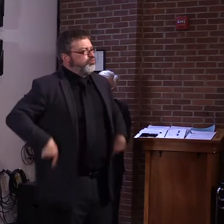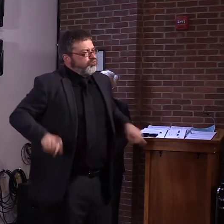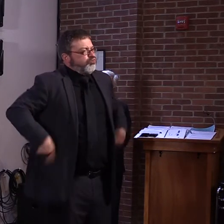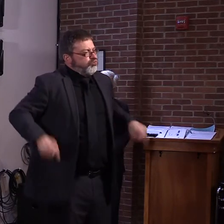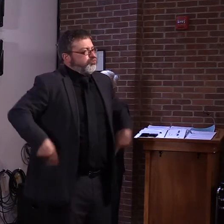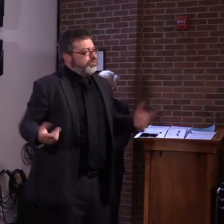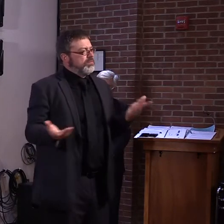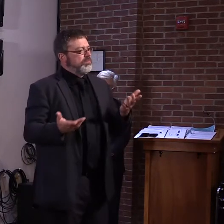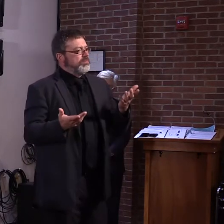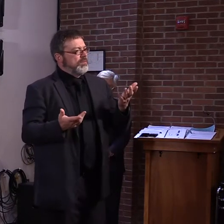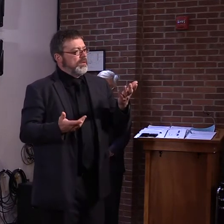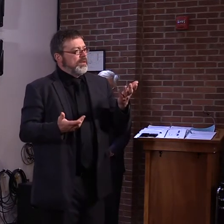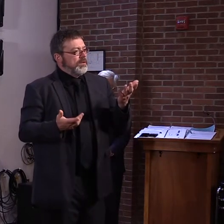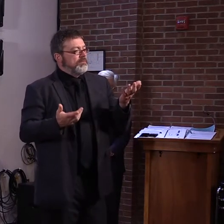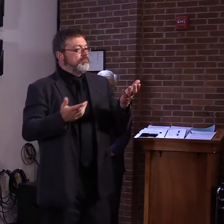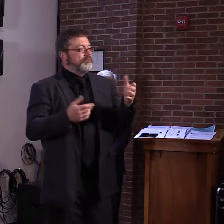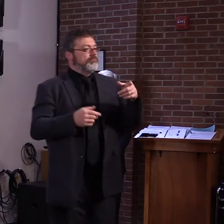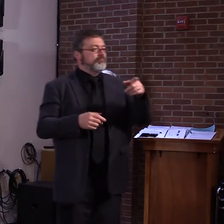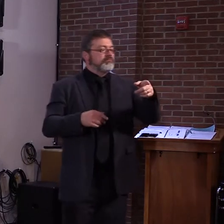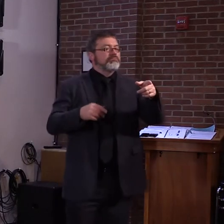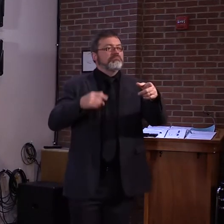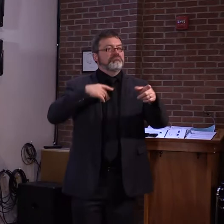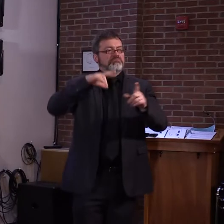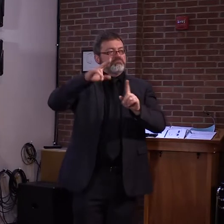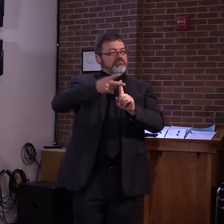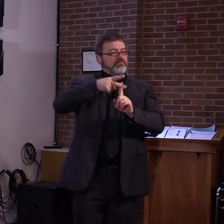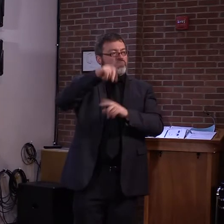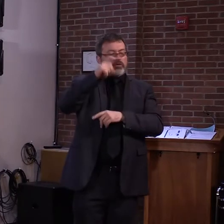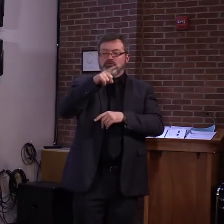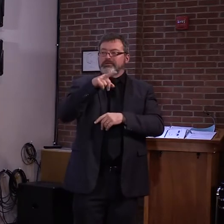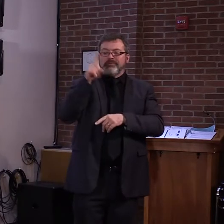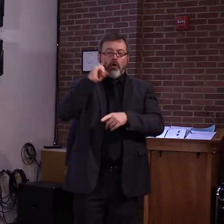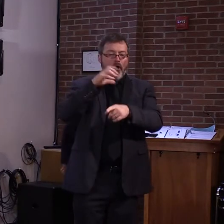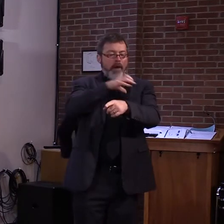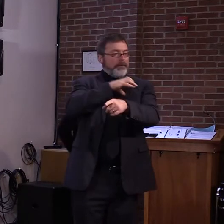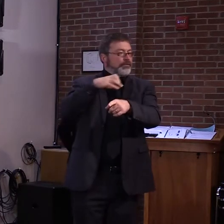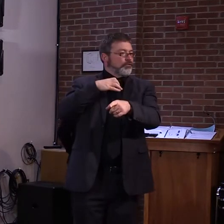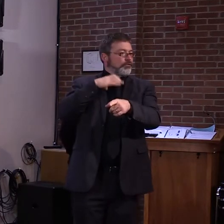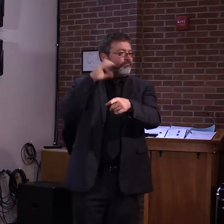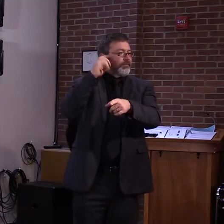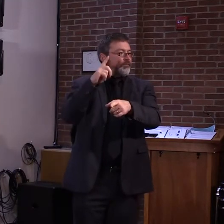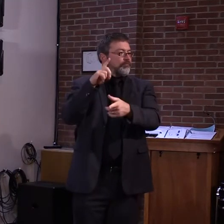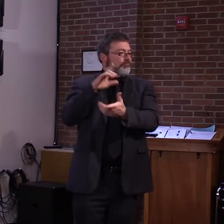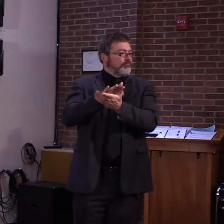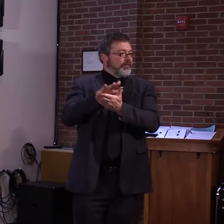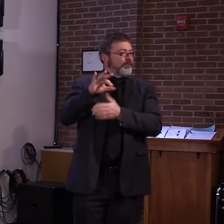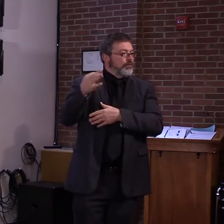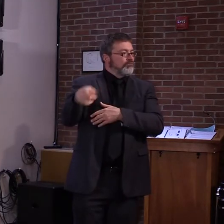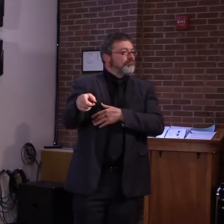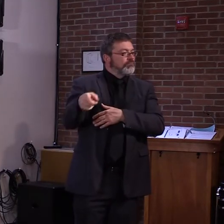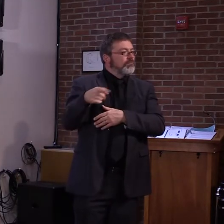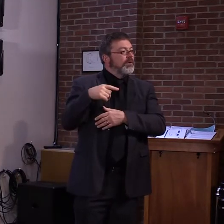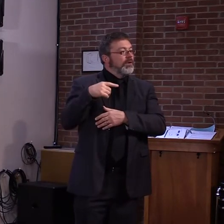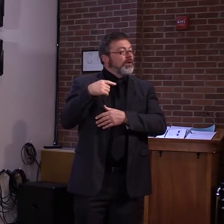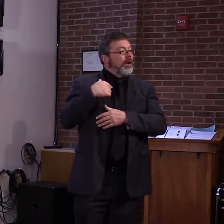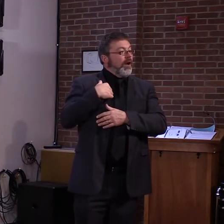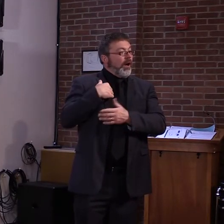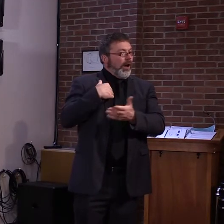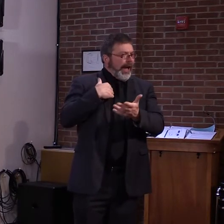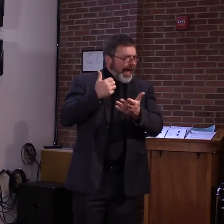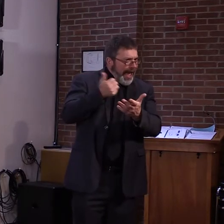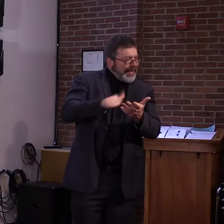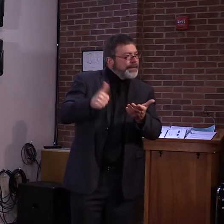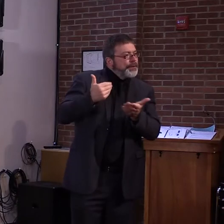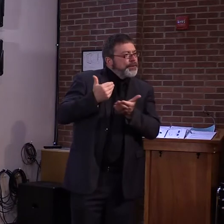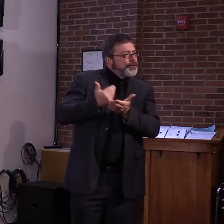to Secretary French, just wondering if you've made any new effort to try to be a little more